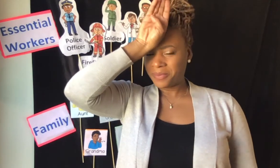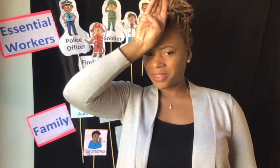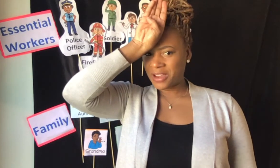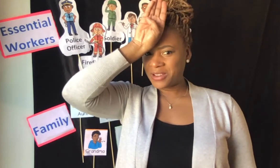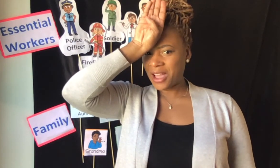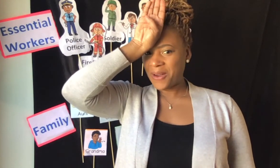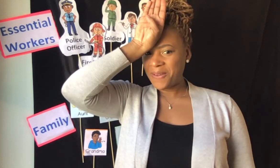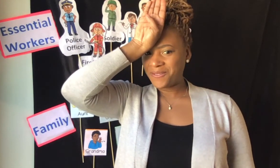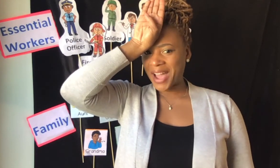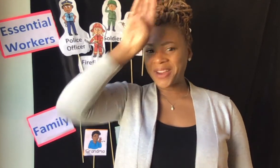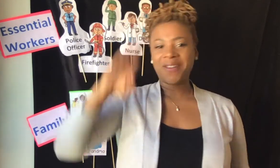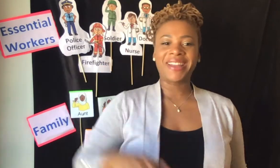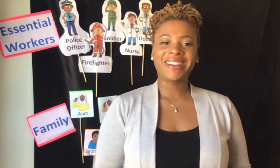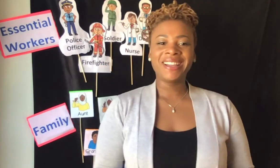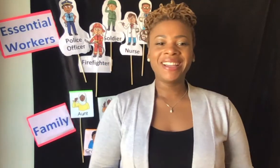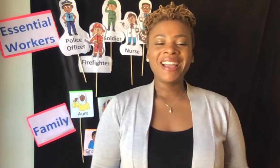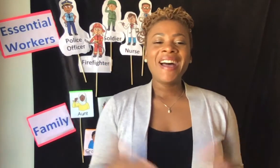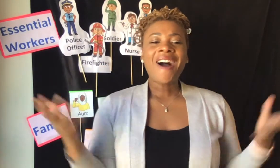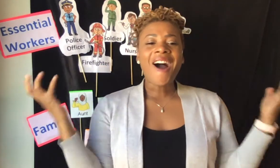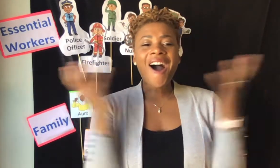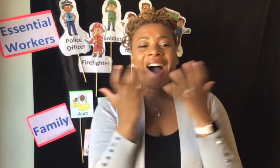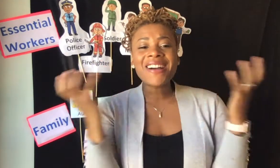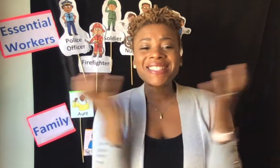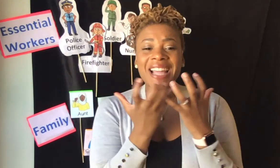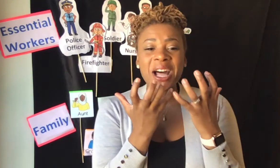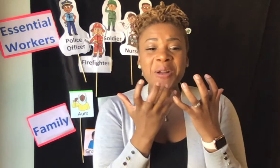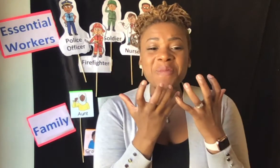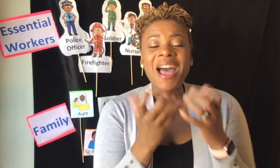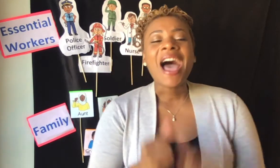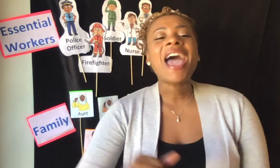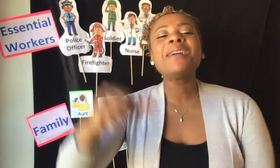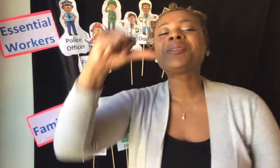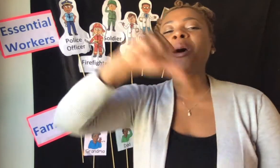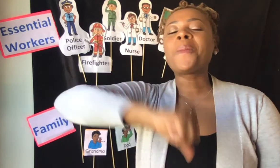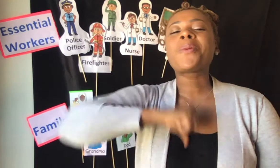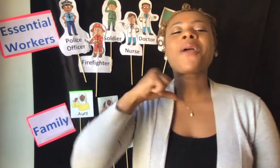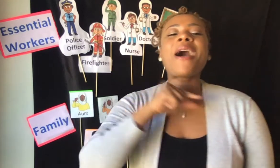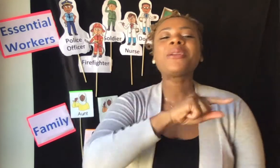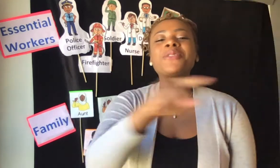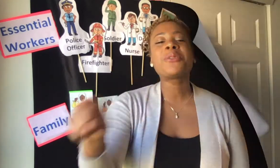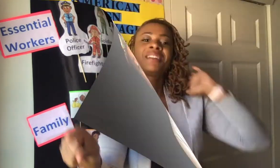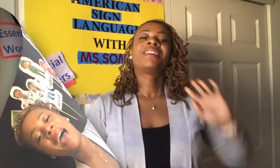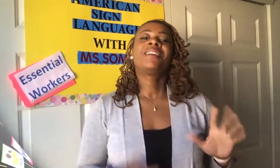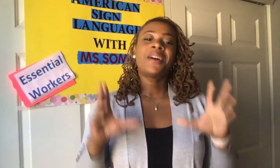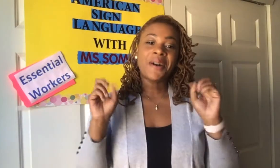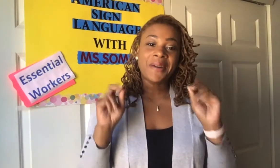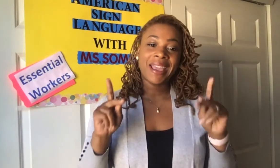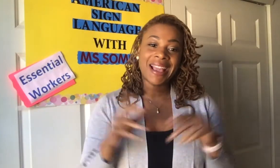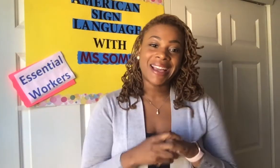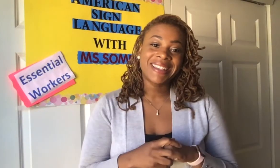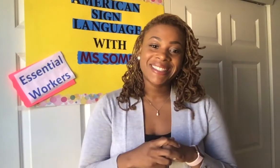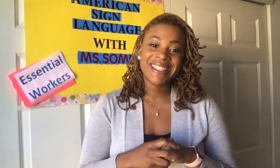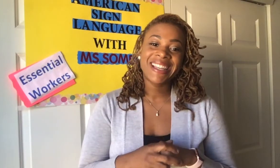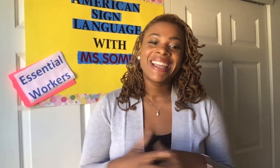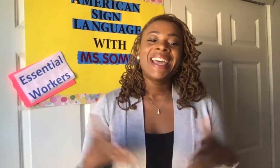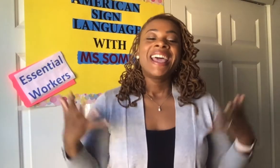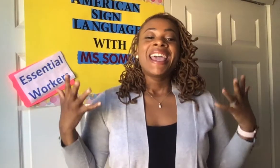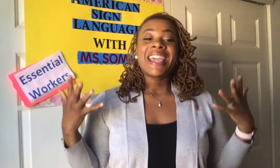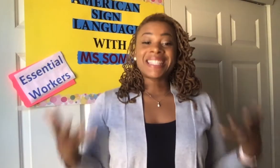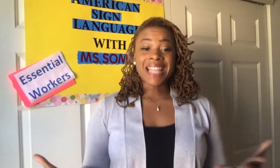you go, firefighter. Awesome. I am so proud of you guys. Okay, guys, it's time for